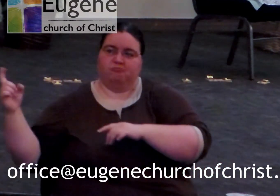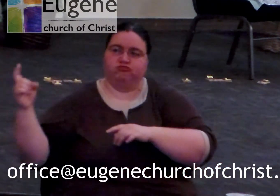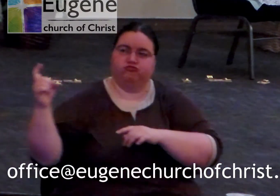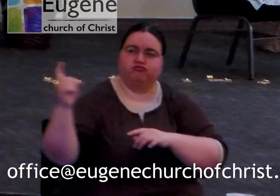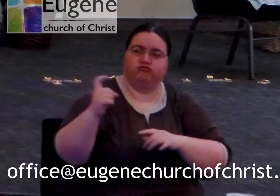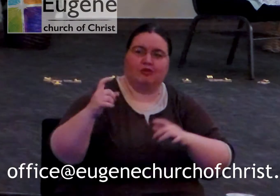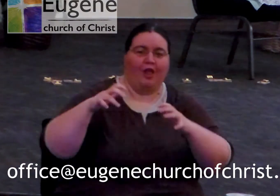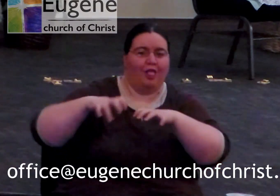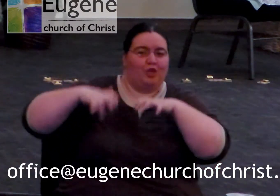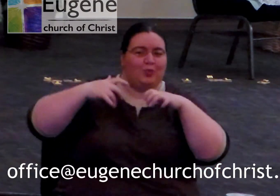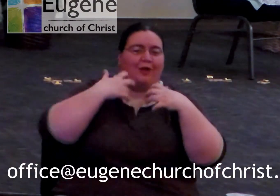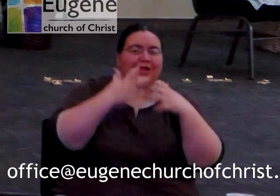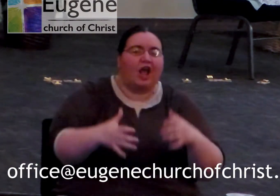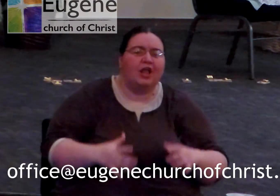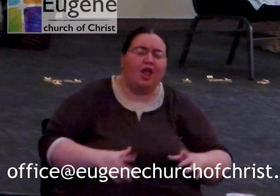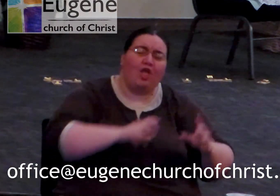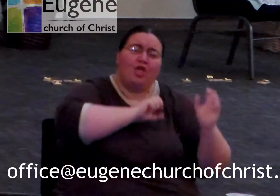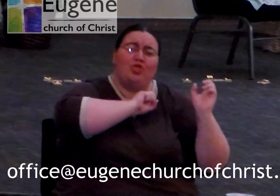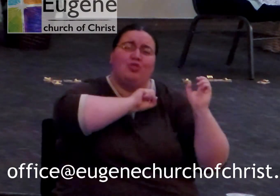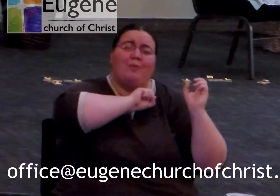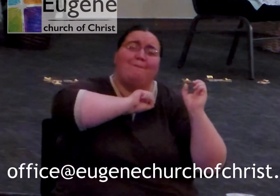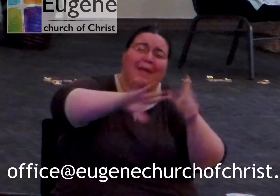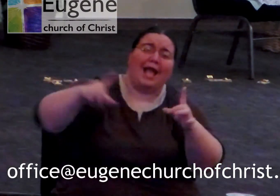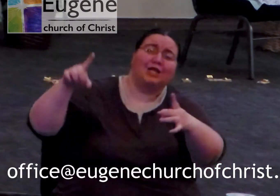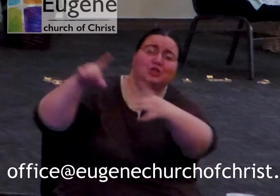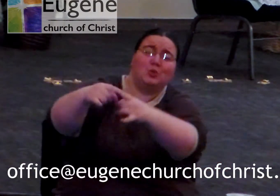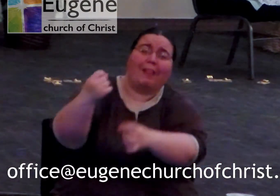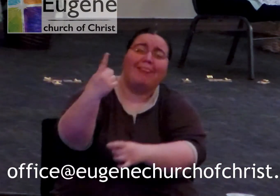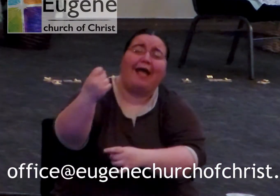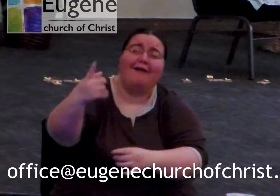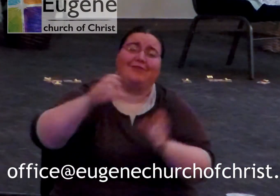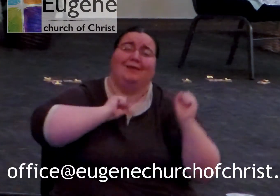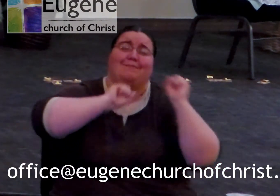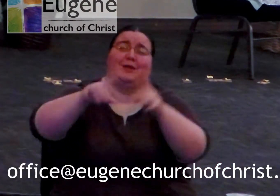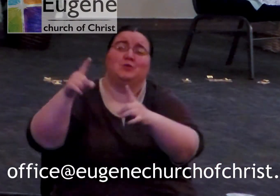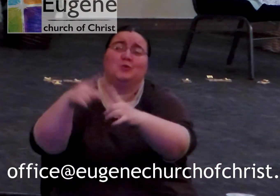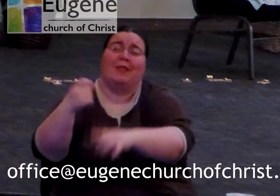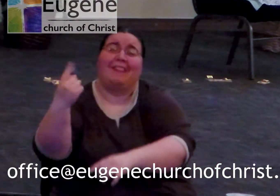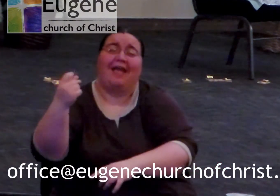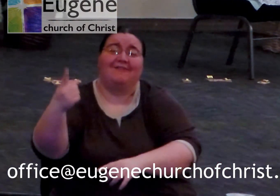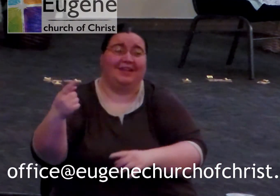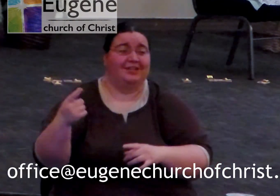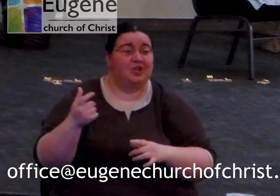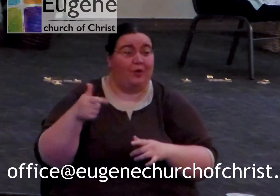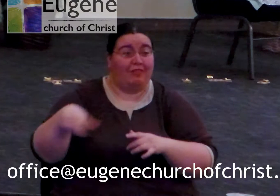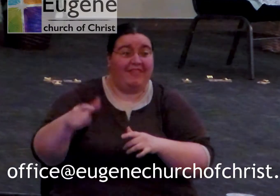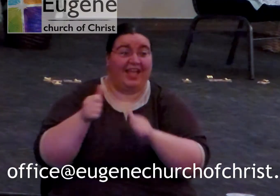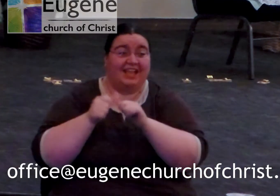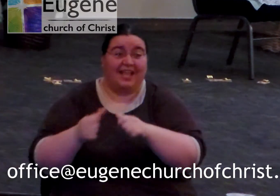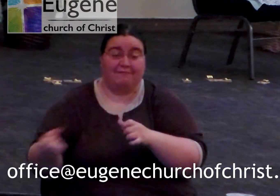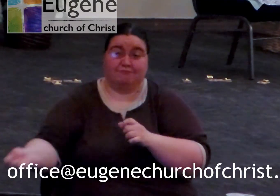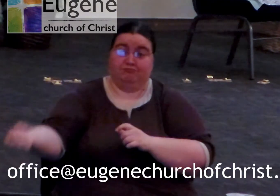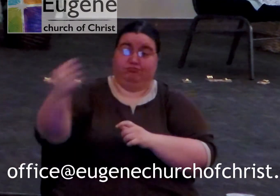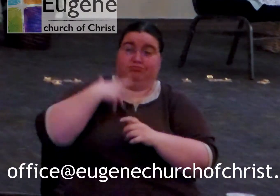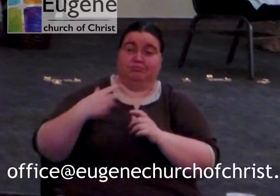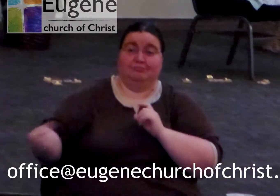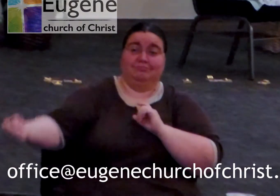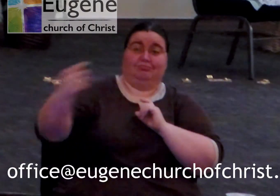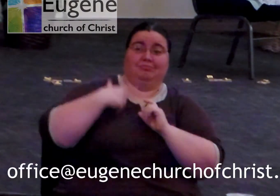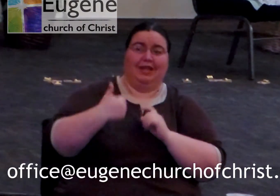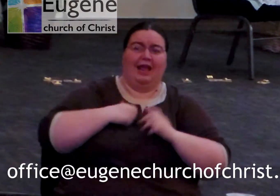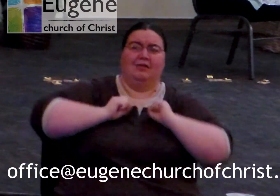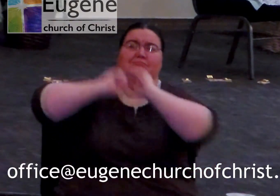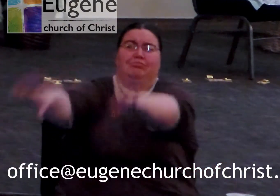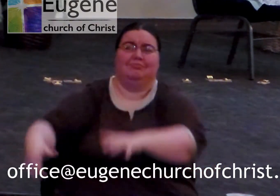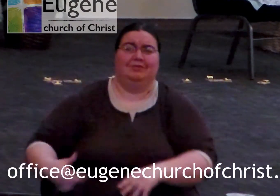11, throw it to 11. And the team kept passing me the ball, and I kept throwing it back at them. I was like, I could never do that